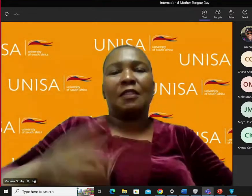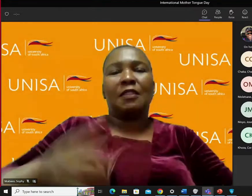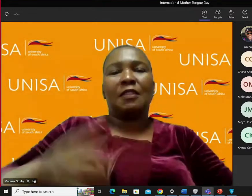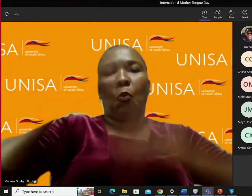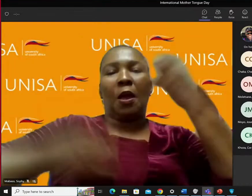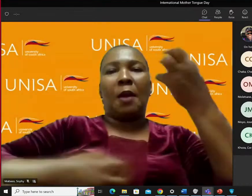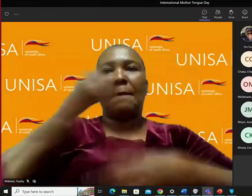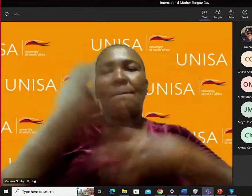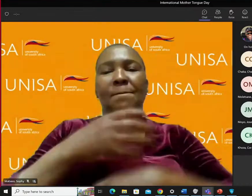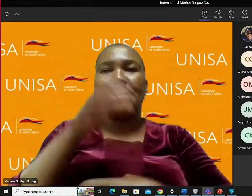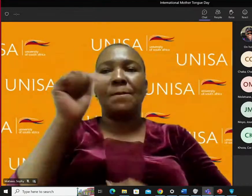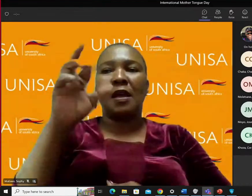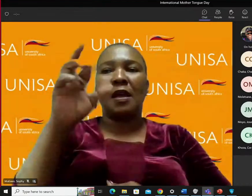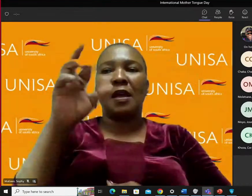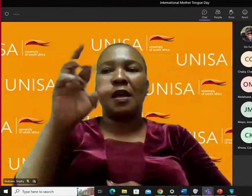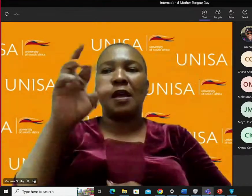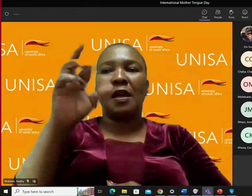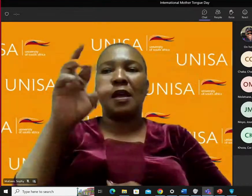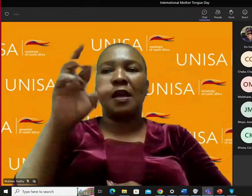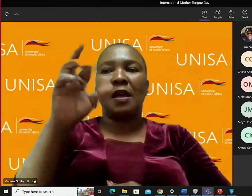Aaron?